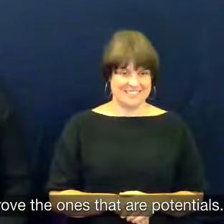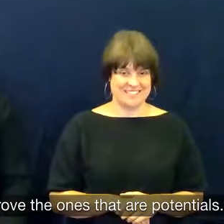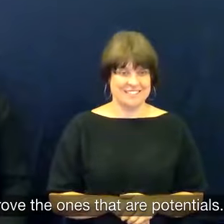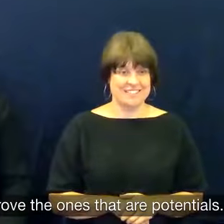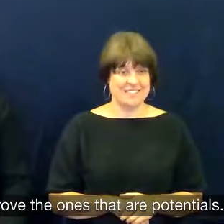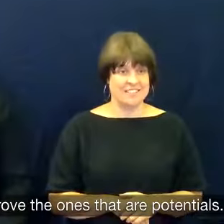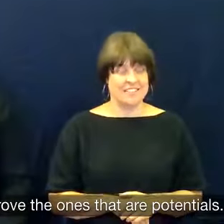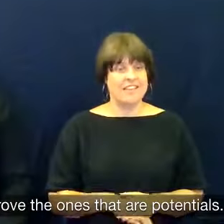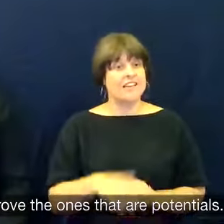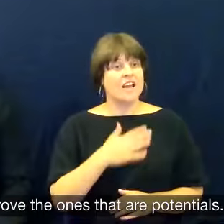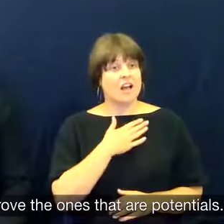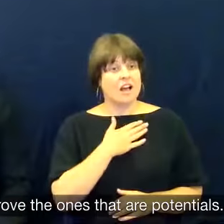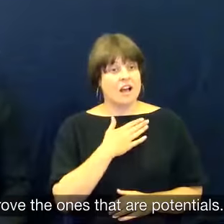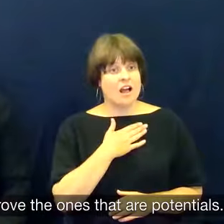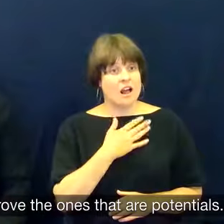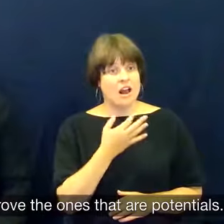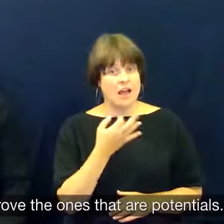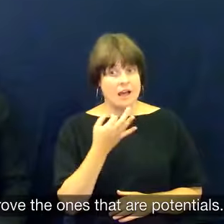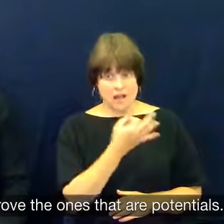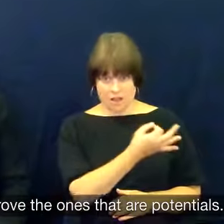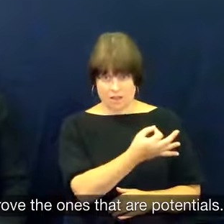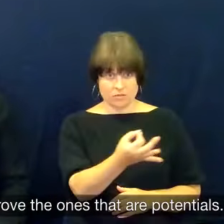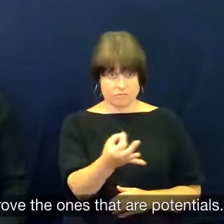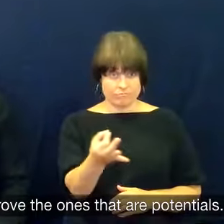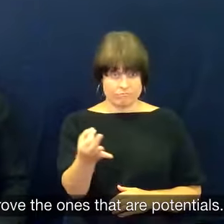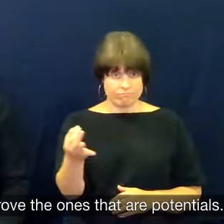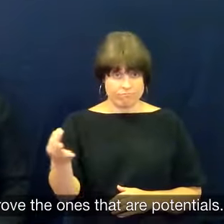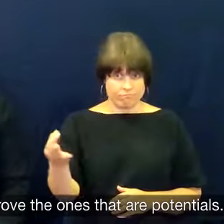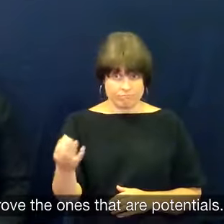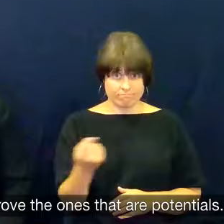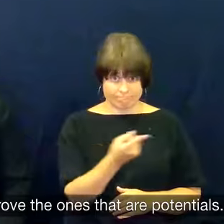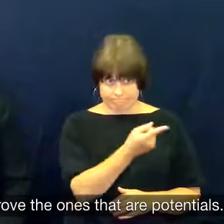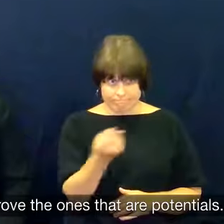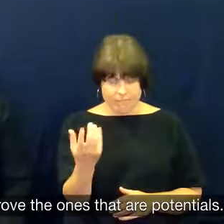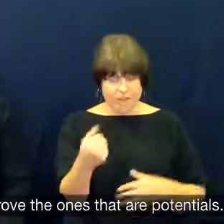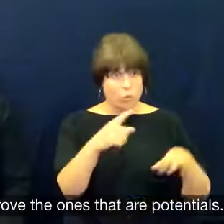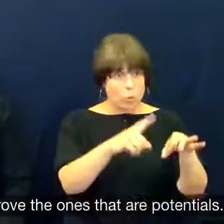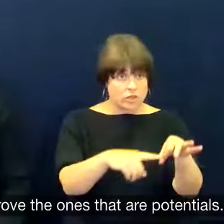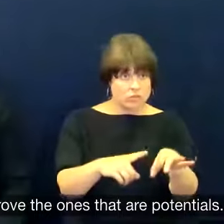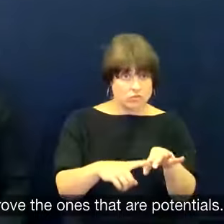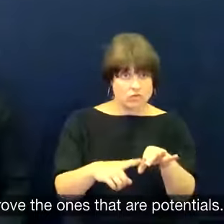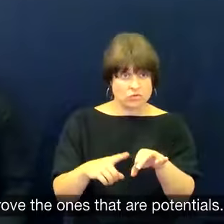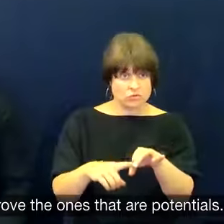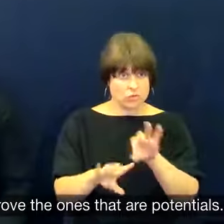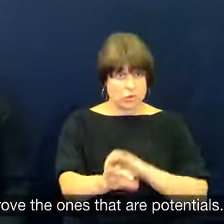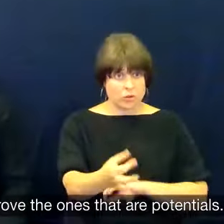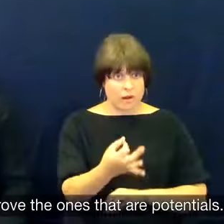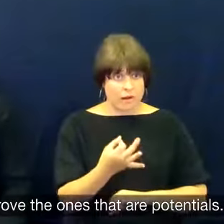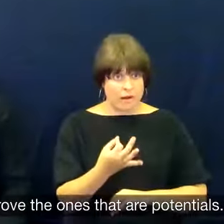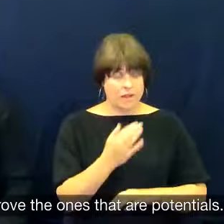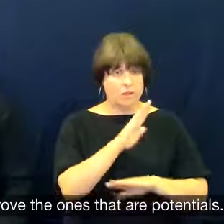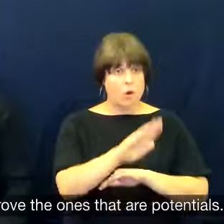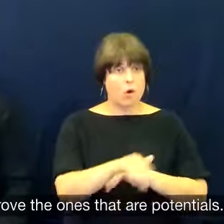but now I'd like to ask anyone if they've got any questions at all around the